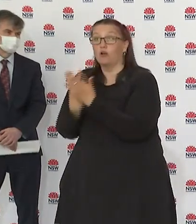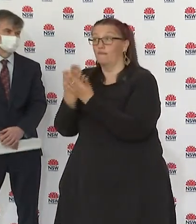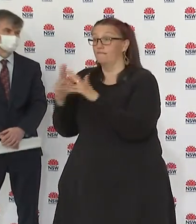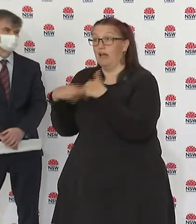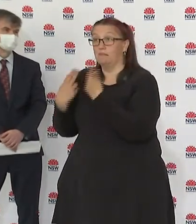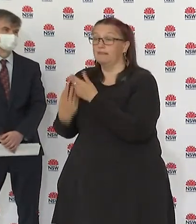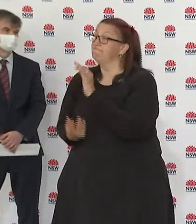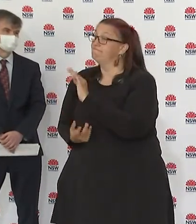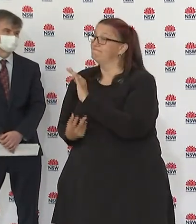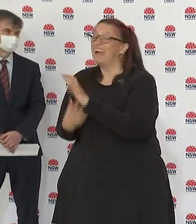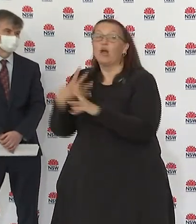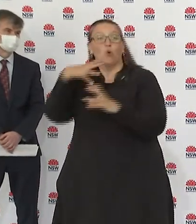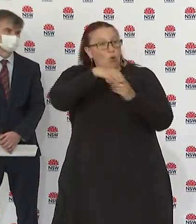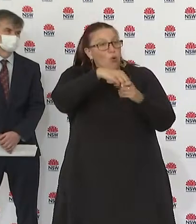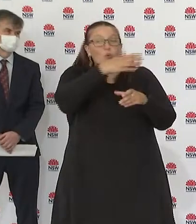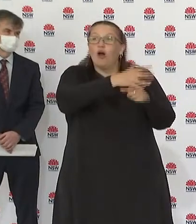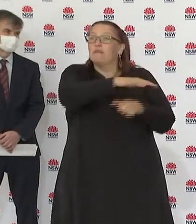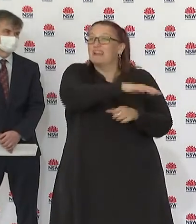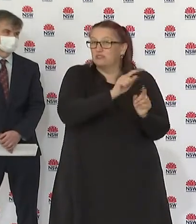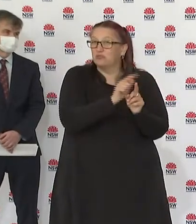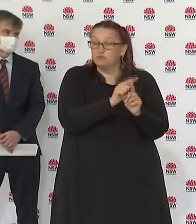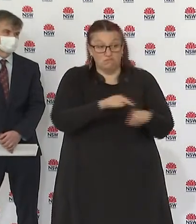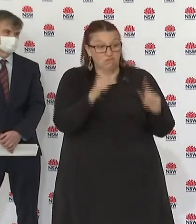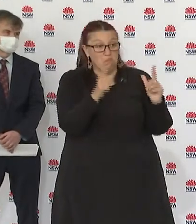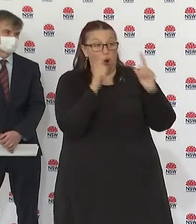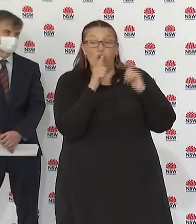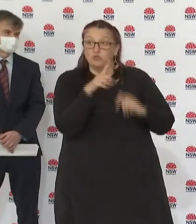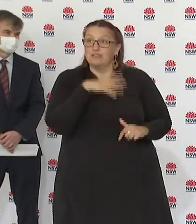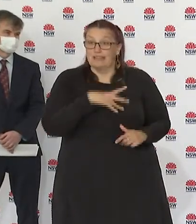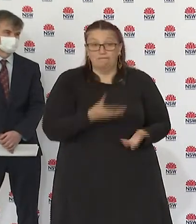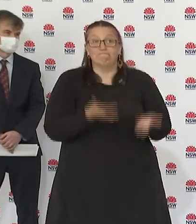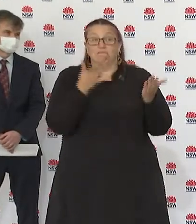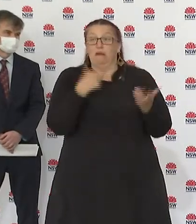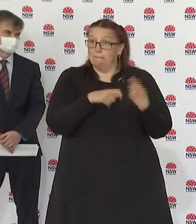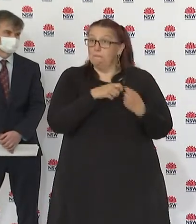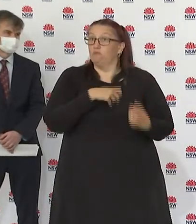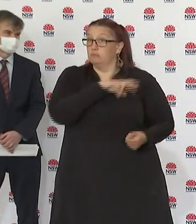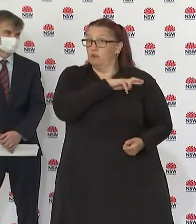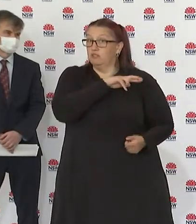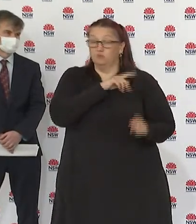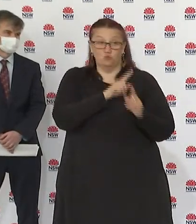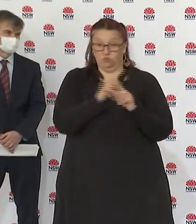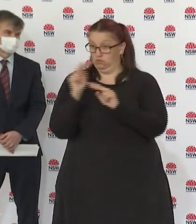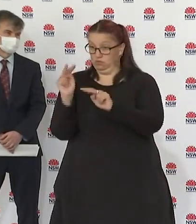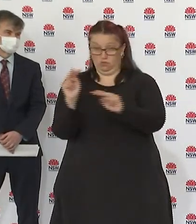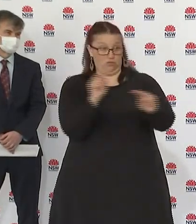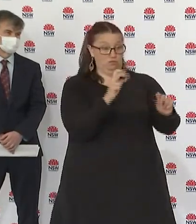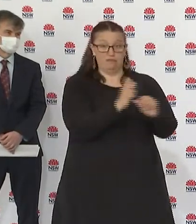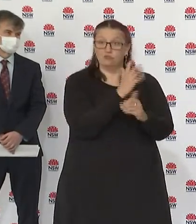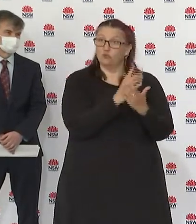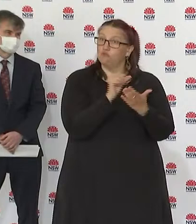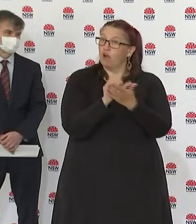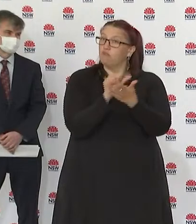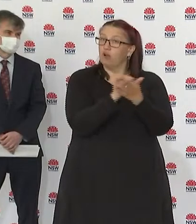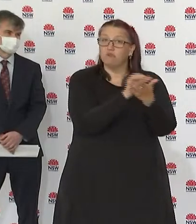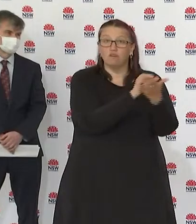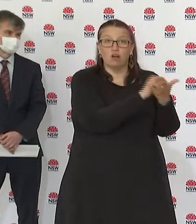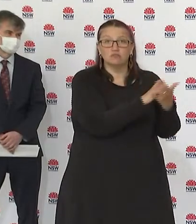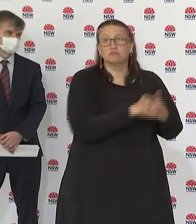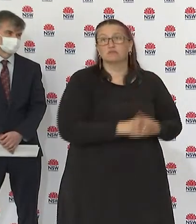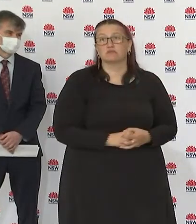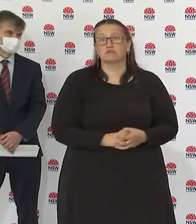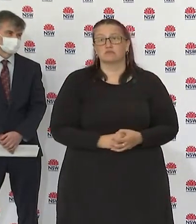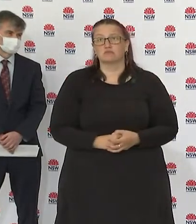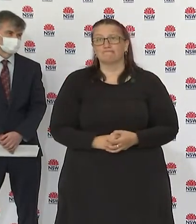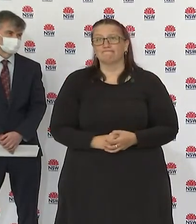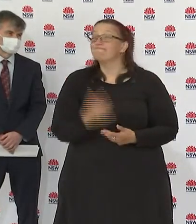obviously those settings moving forward need to be considered around that. And we also know that unfortunately,